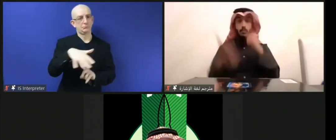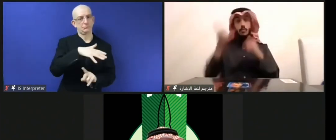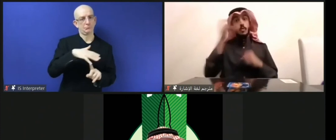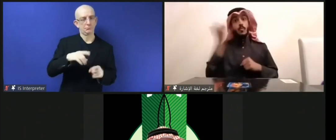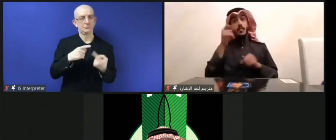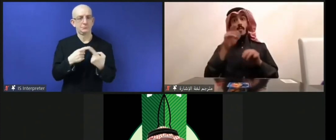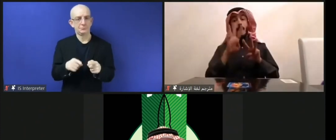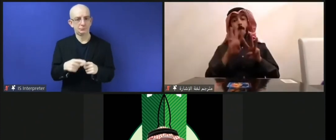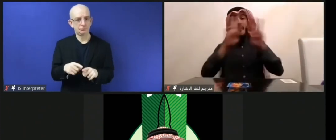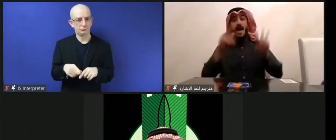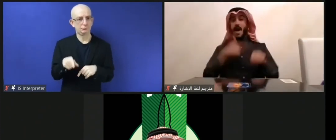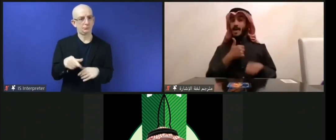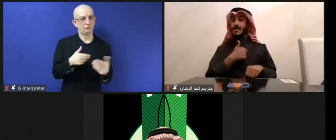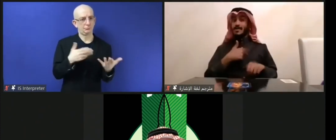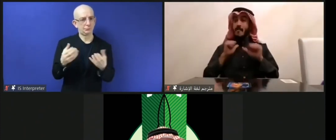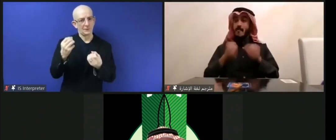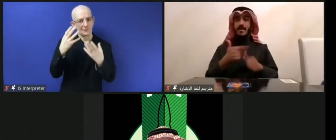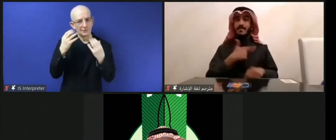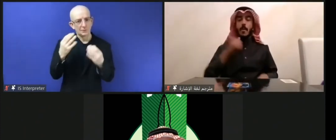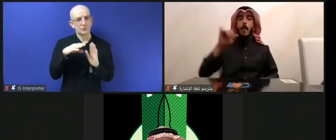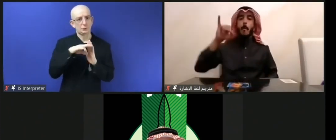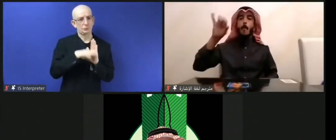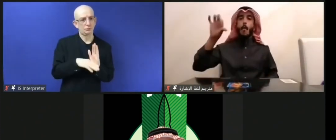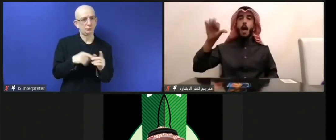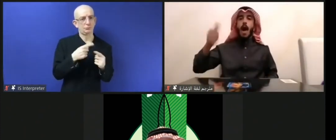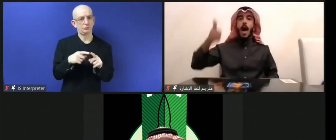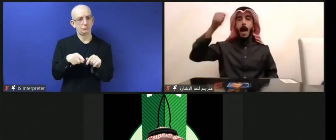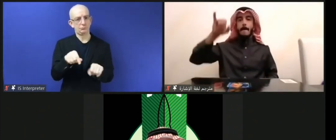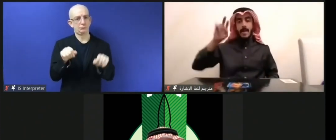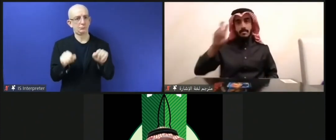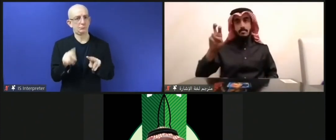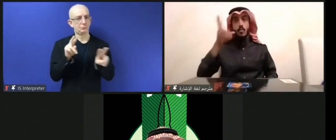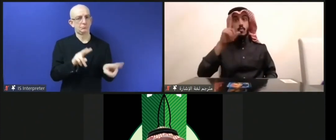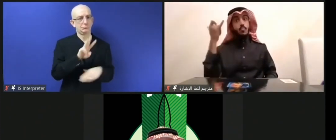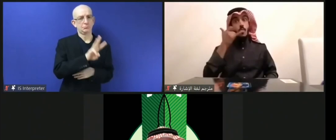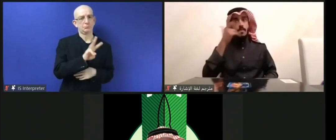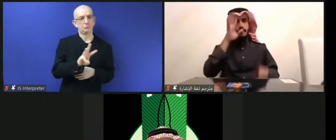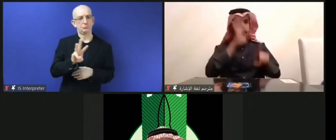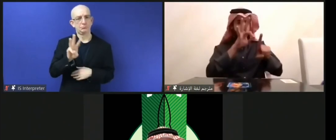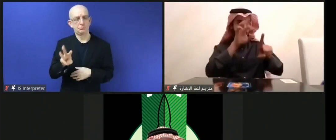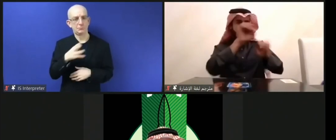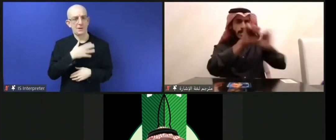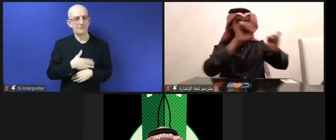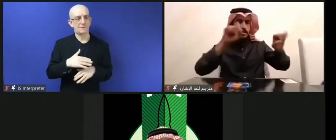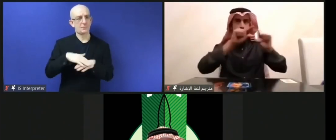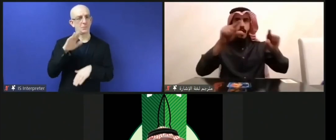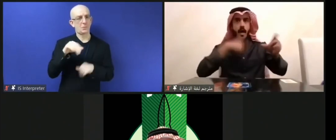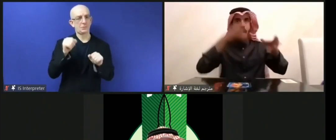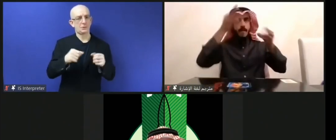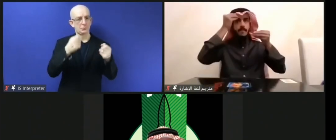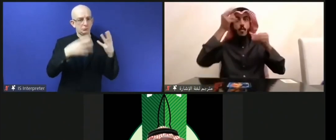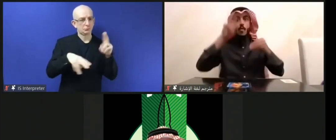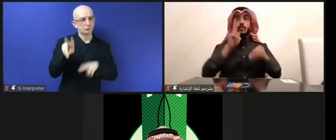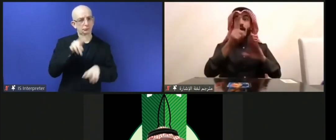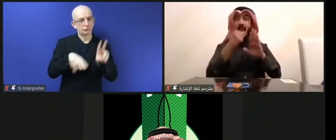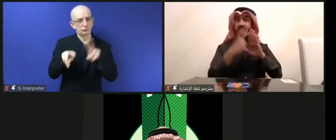know more details about each standards, okay? And you will see the system of Mowaamah is